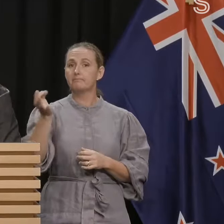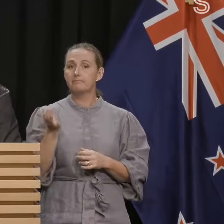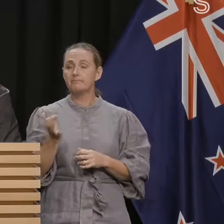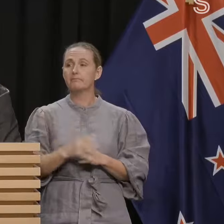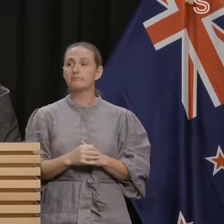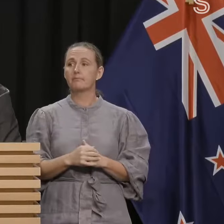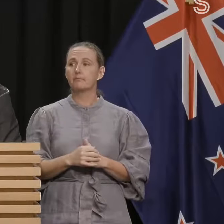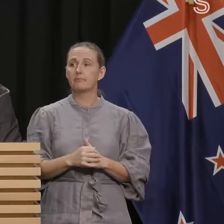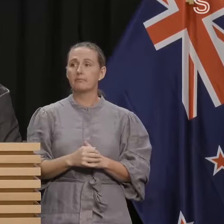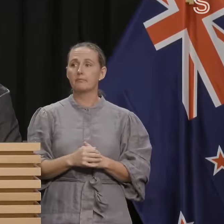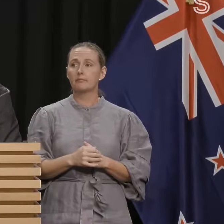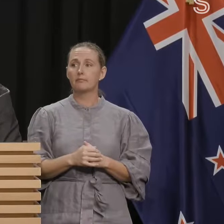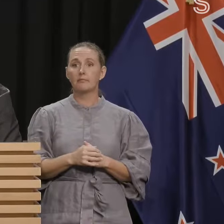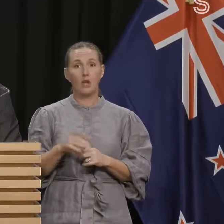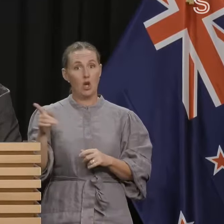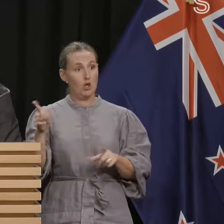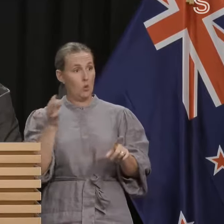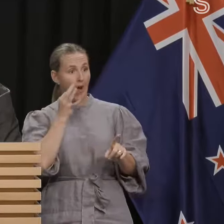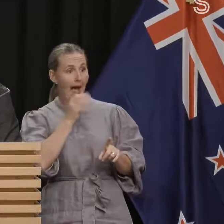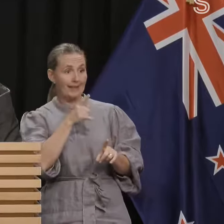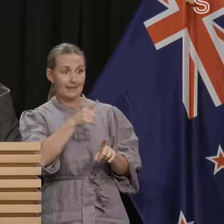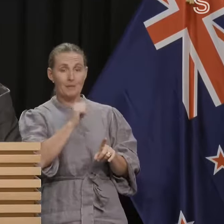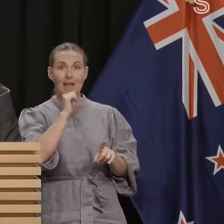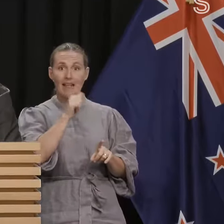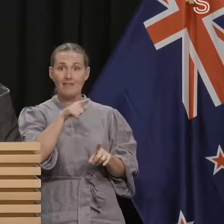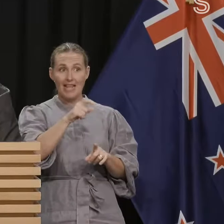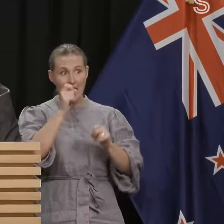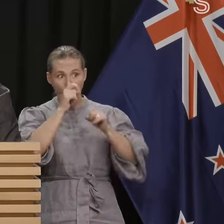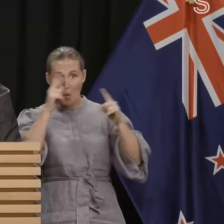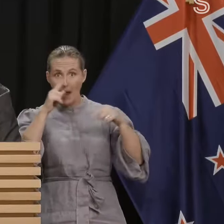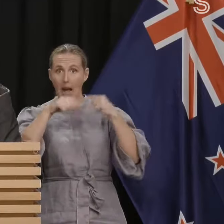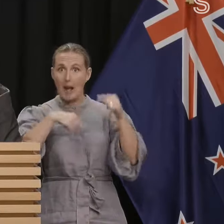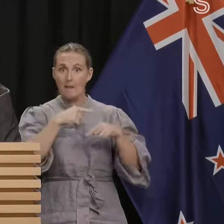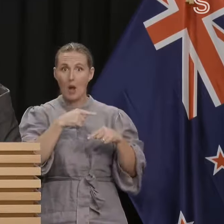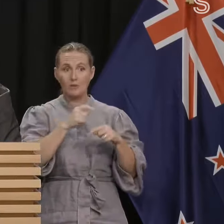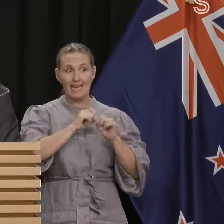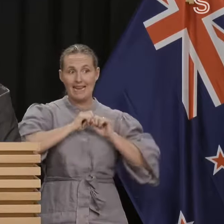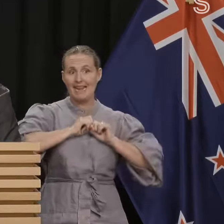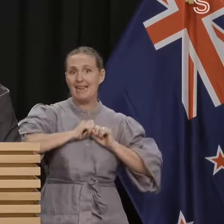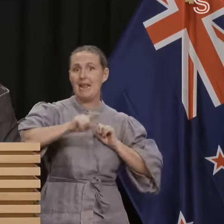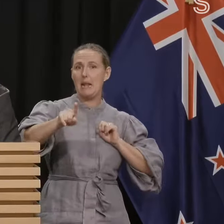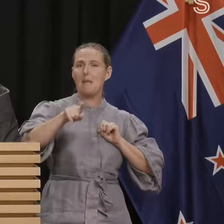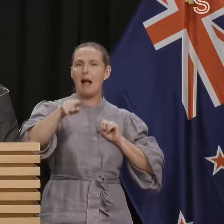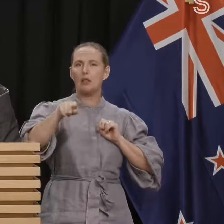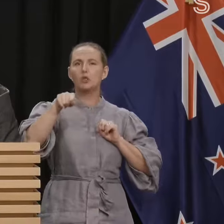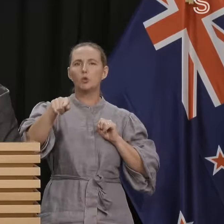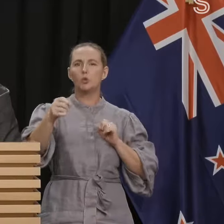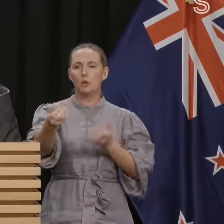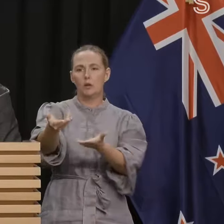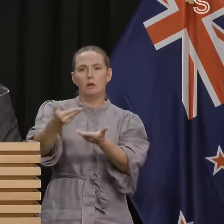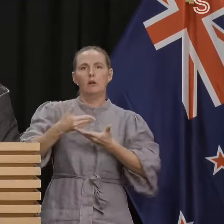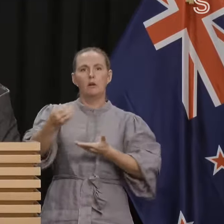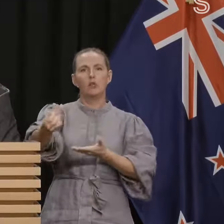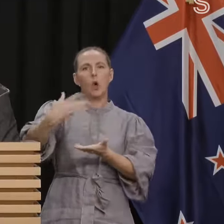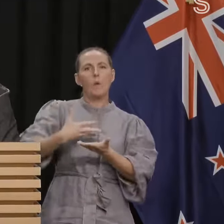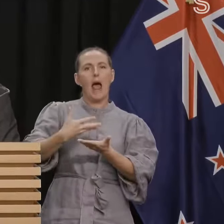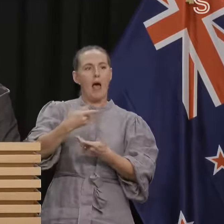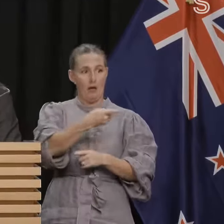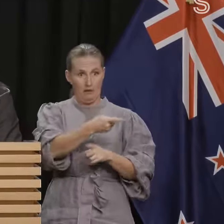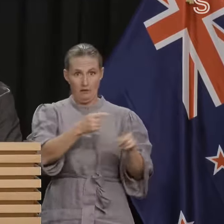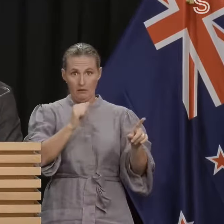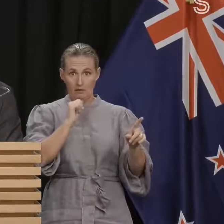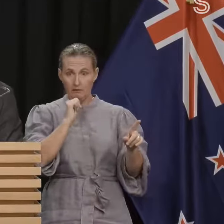of the email to his donors when you sought assurances post previous cabinet manual breaches? I don't think